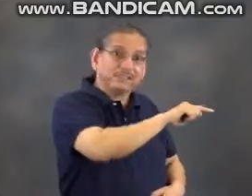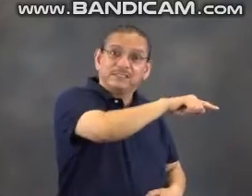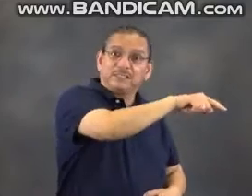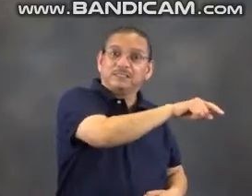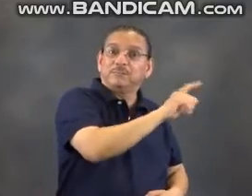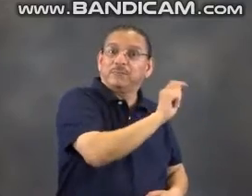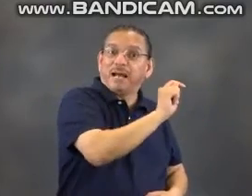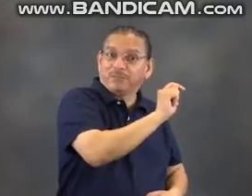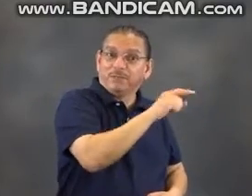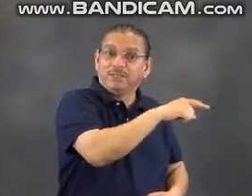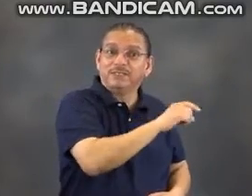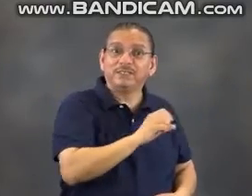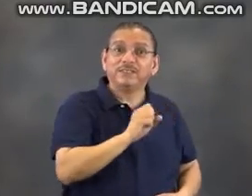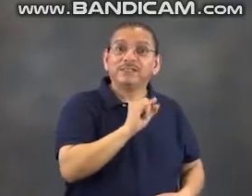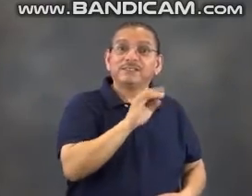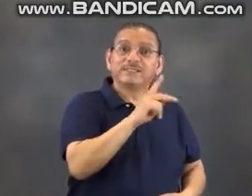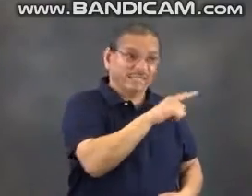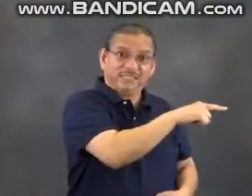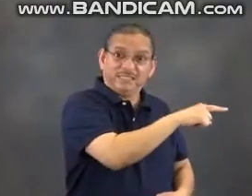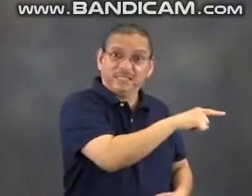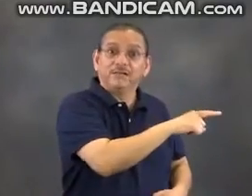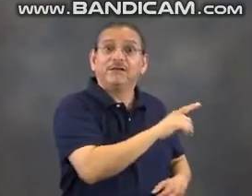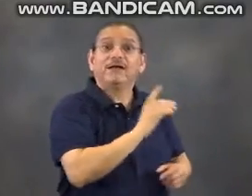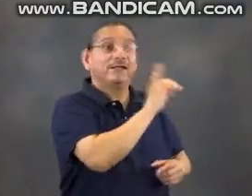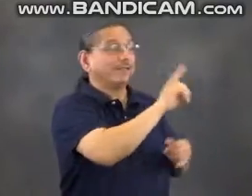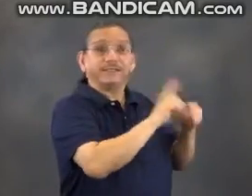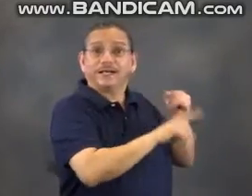There's also a shower and a bathroom right next to it.